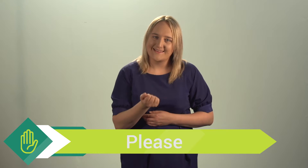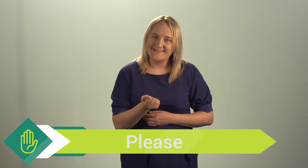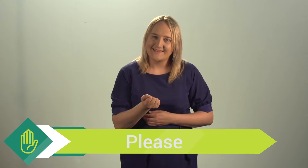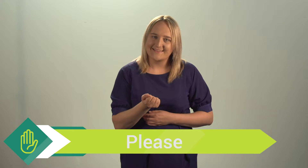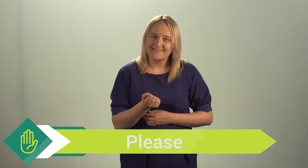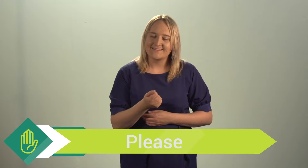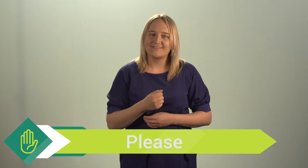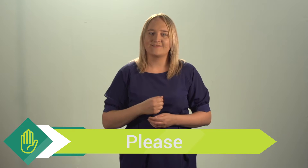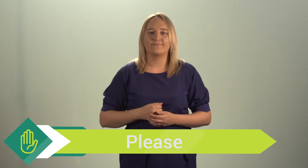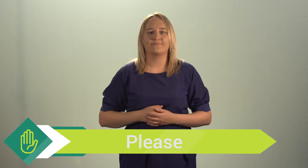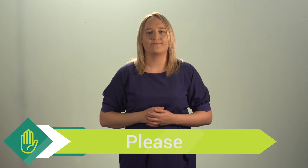please,